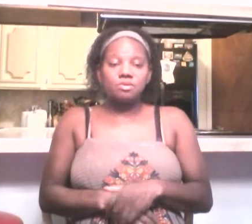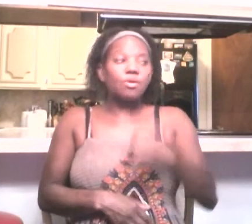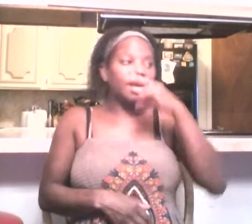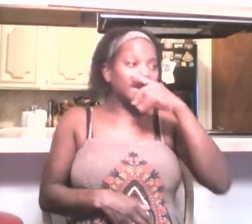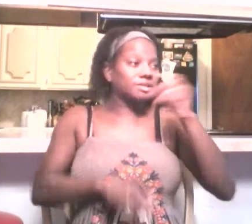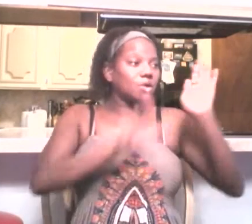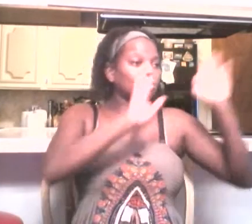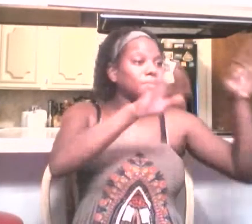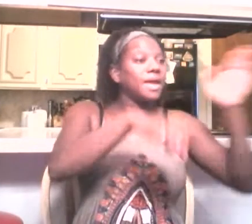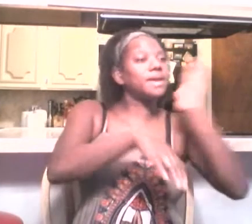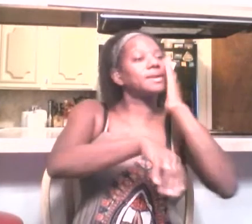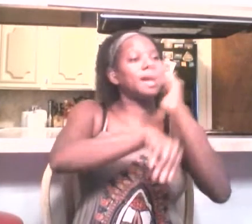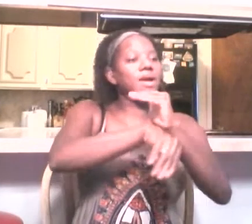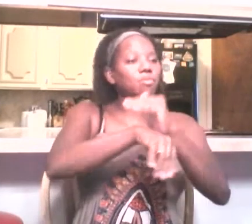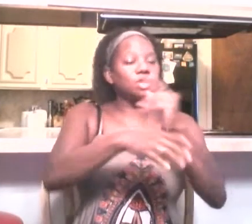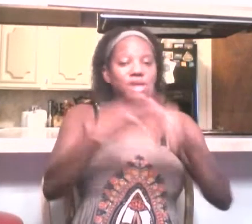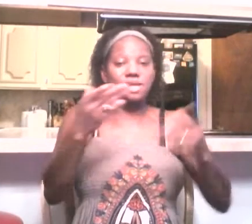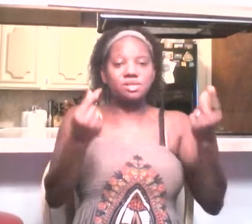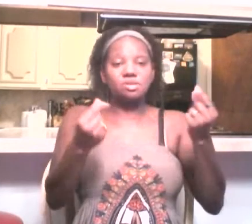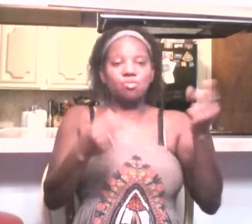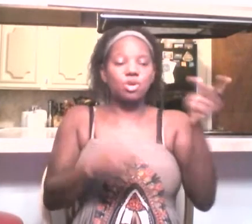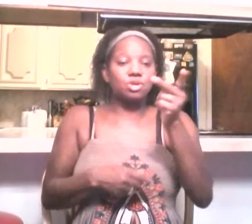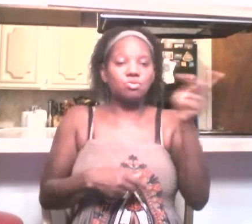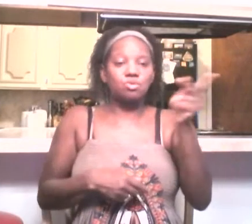Your kids go to bed at night. What do you two do?